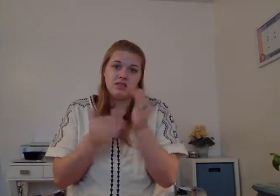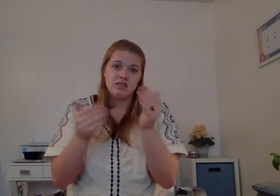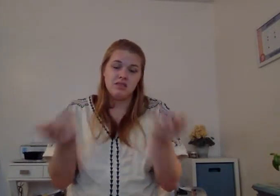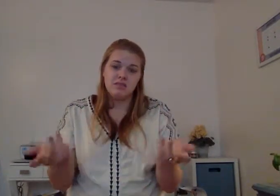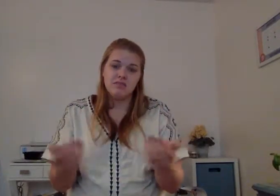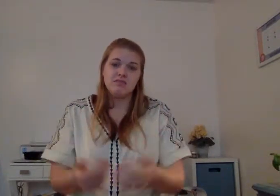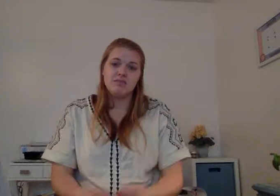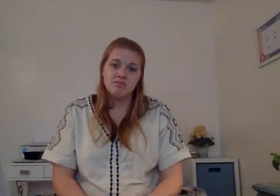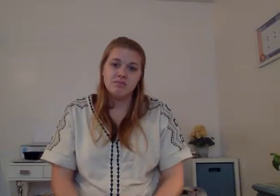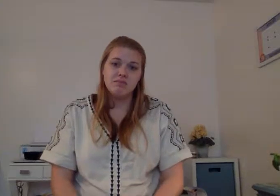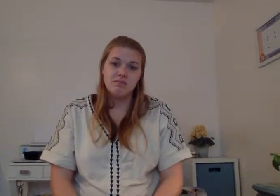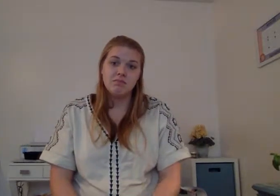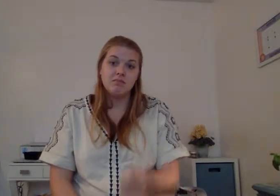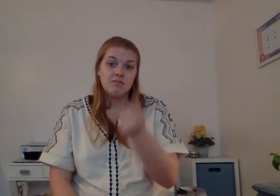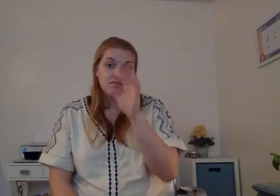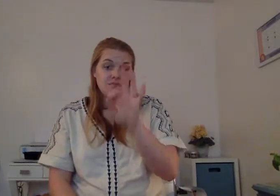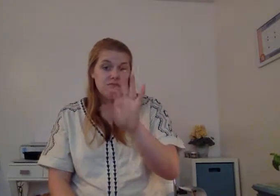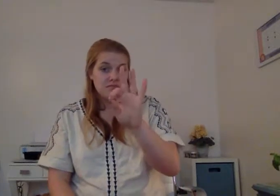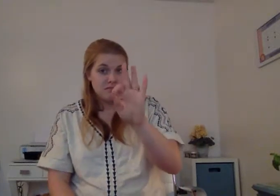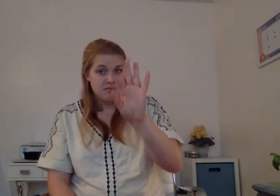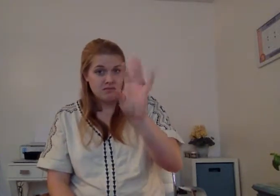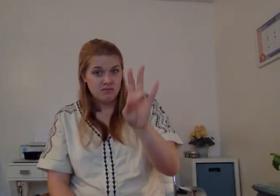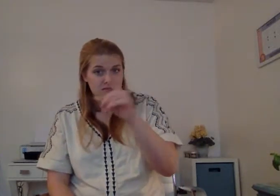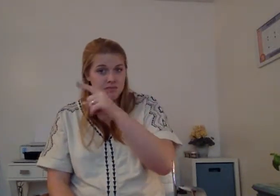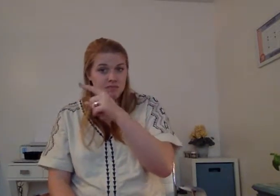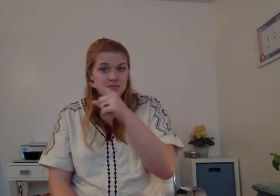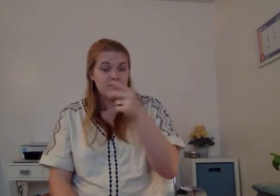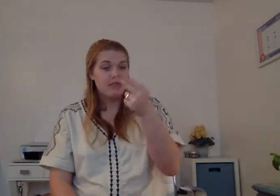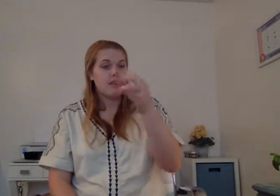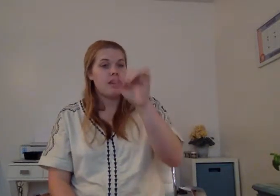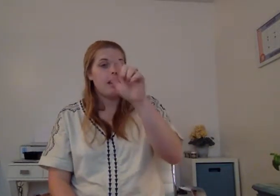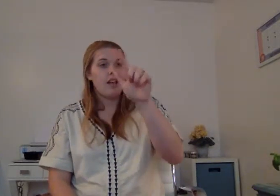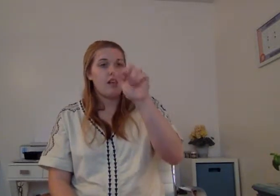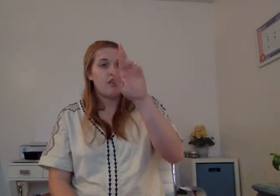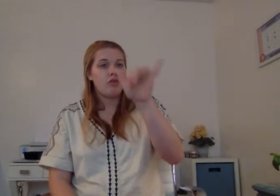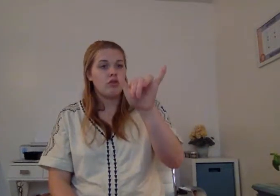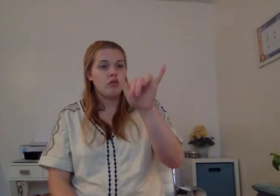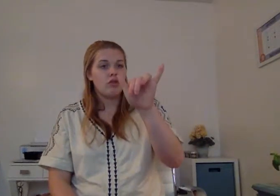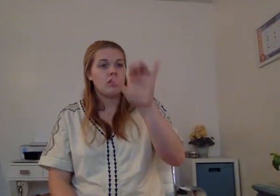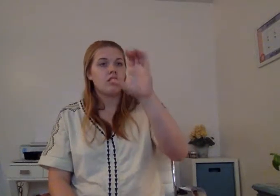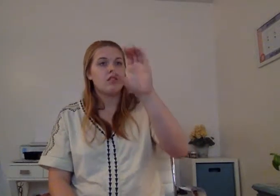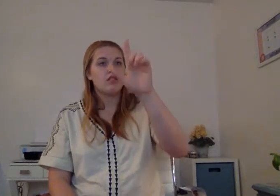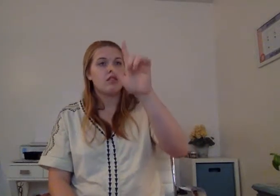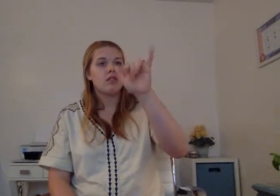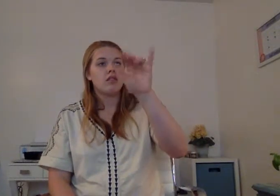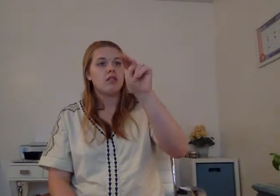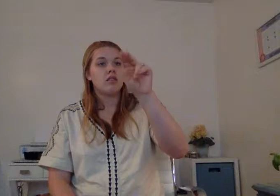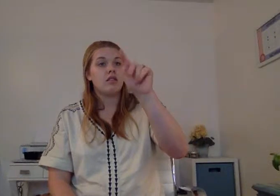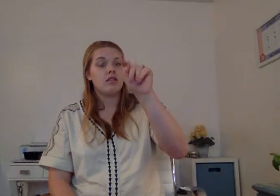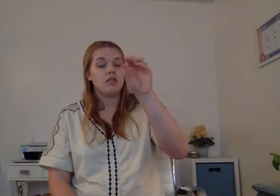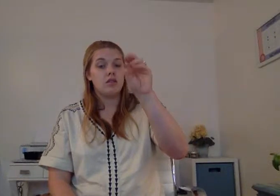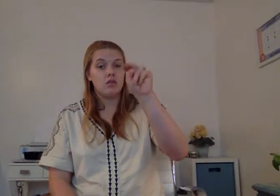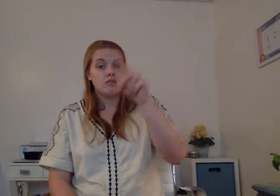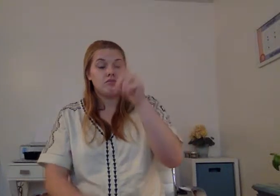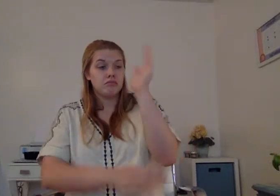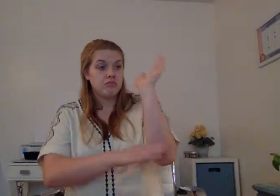In 1997, Hillary Clinton made a famous speech in Beijing about women's rights.